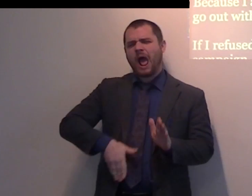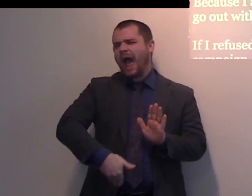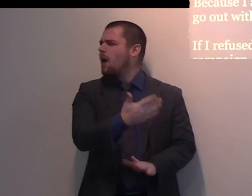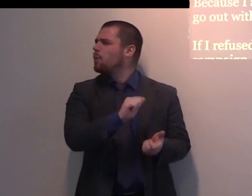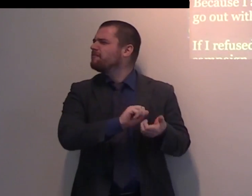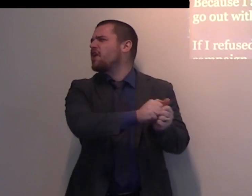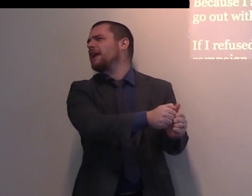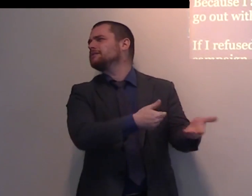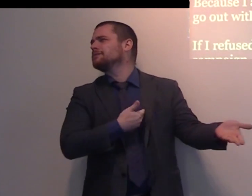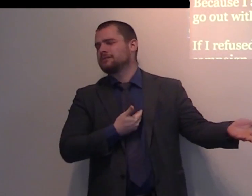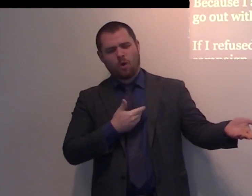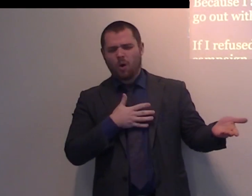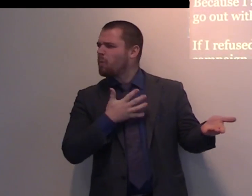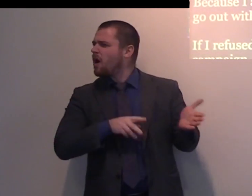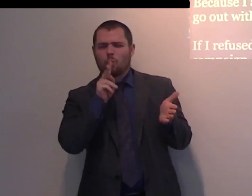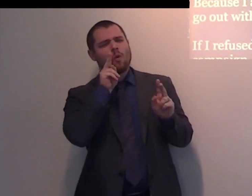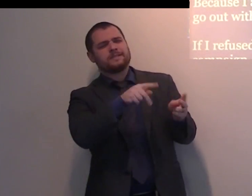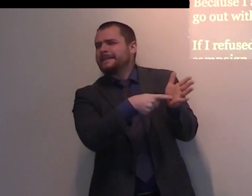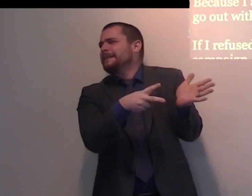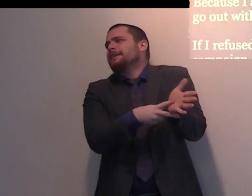my friends or watch TV?